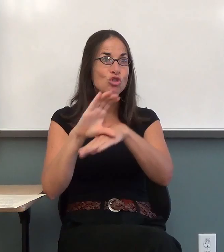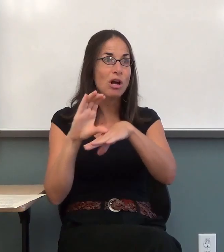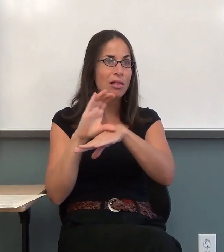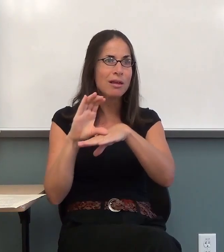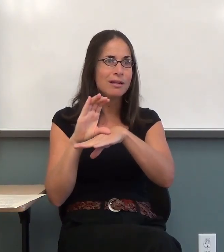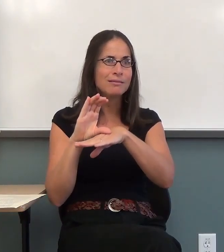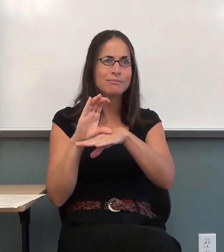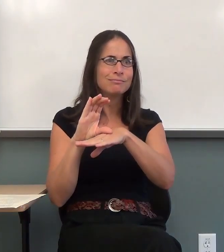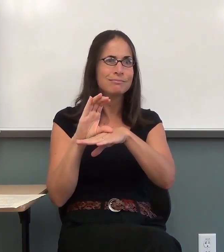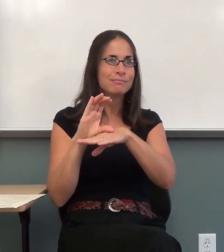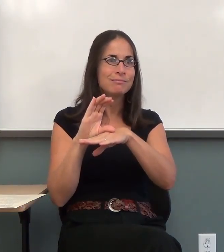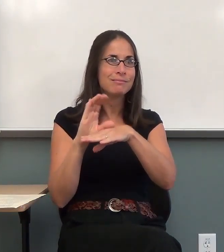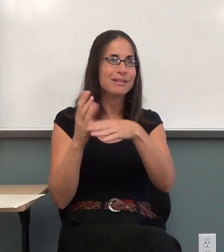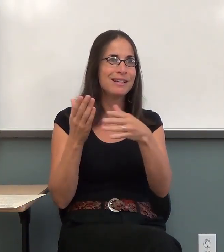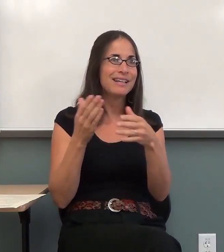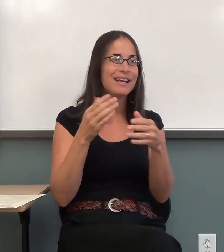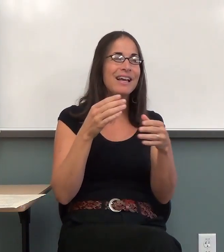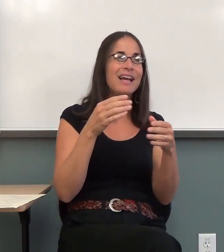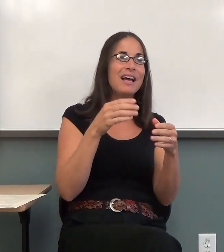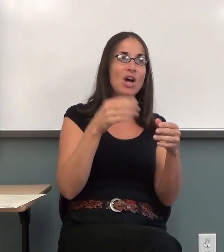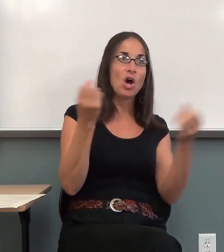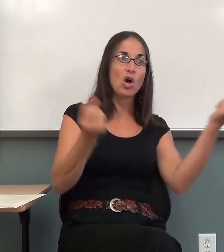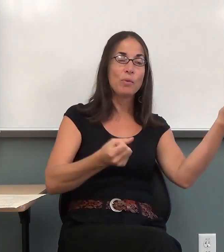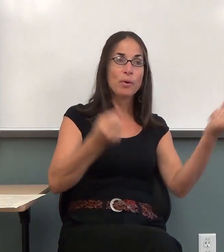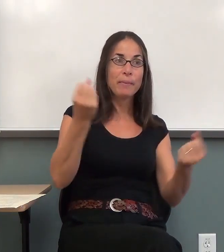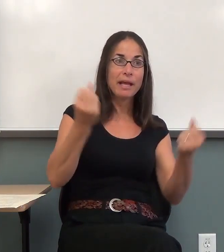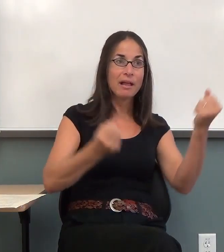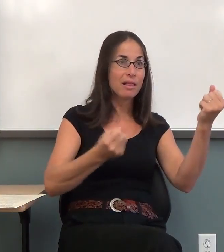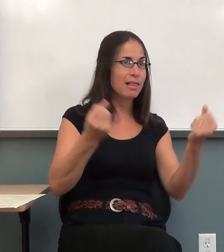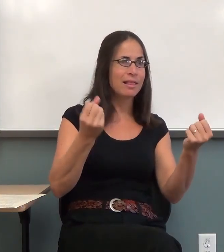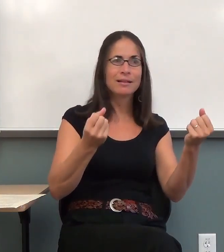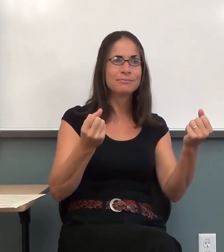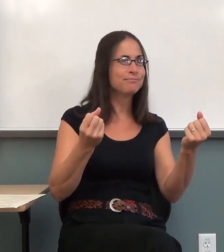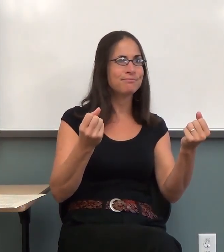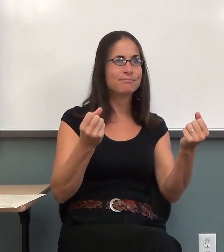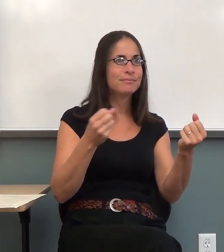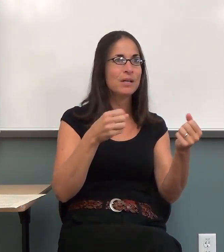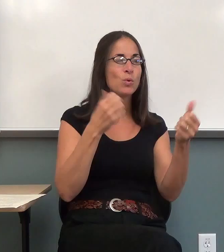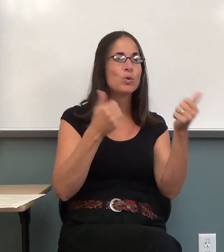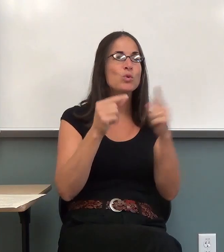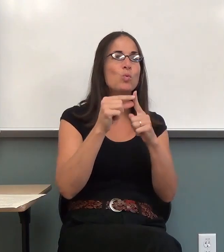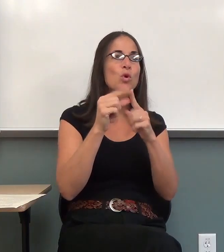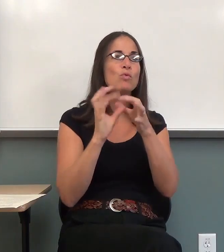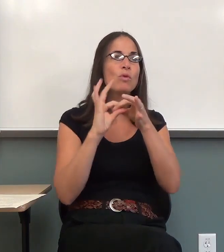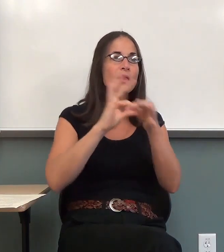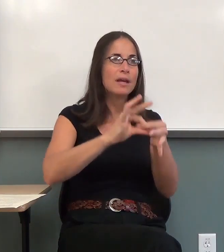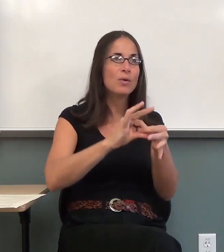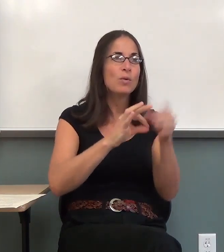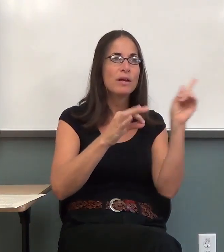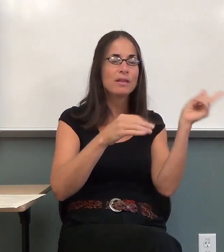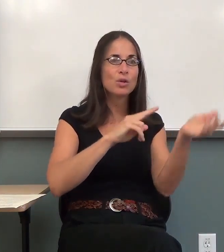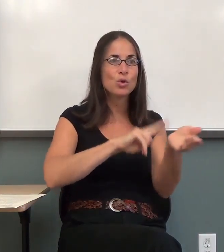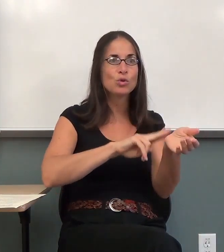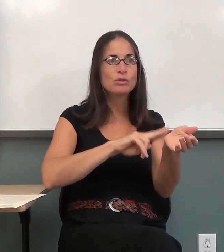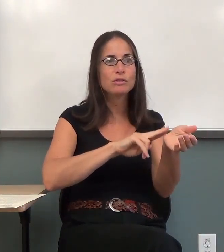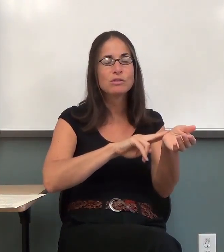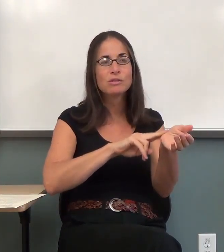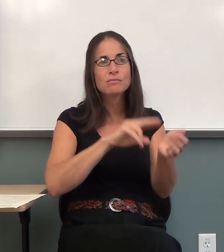I going to say automobile? Probably not. What are the words that I would associate to nursing?